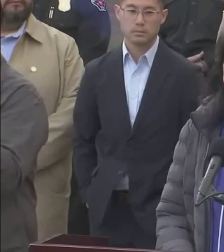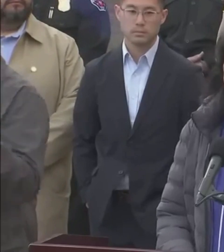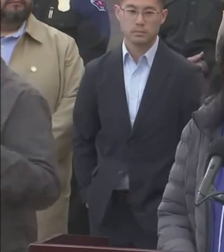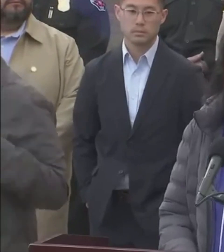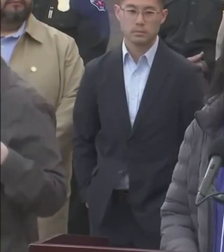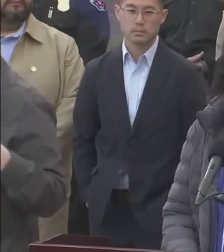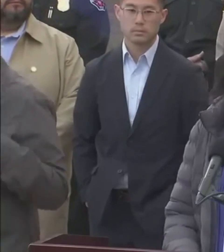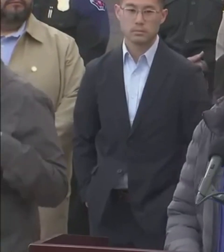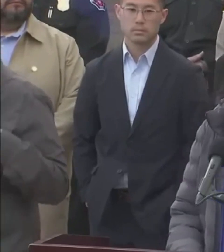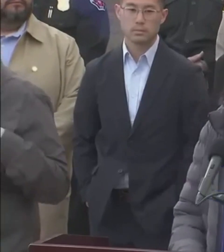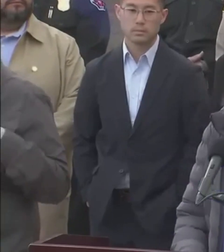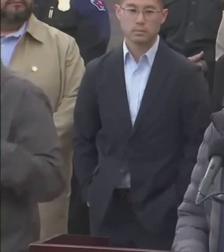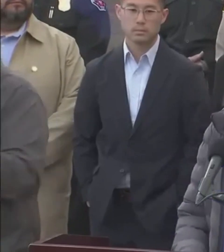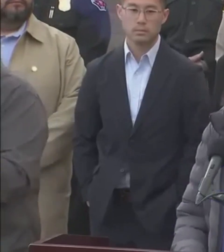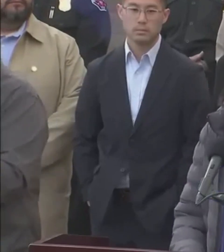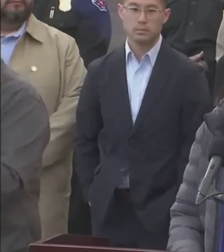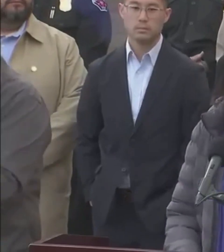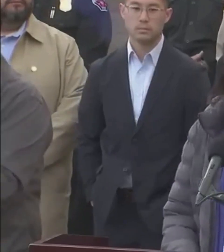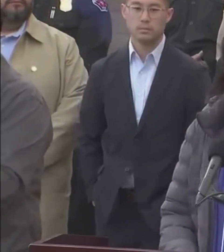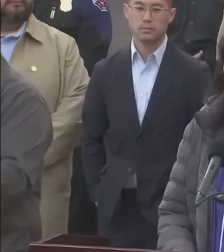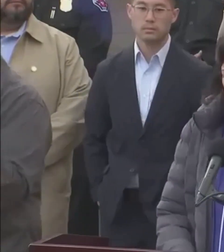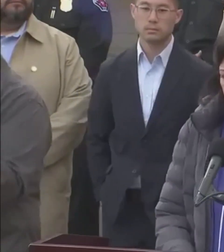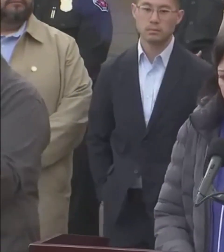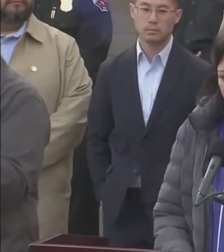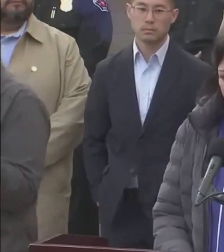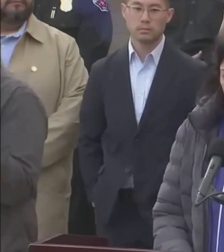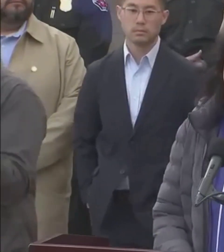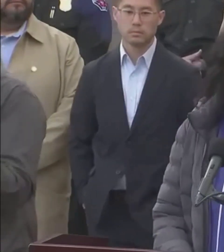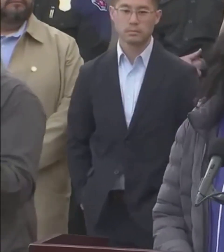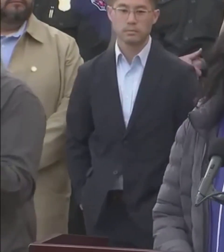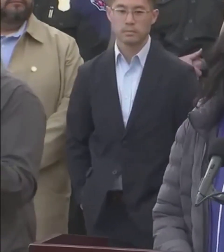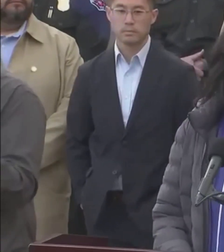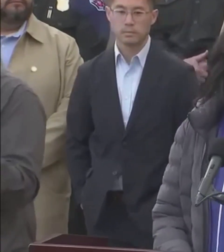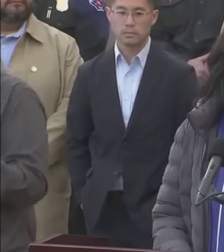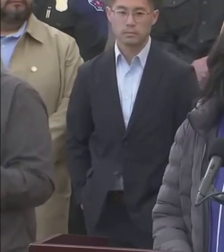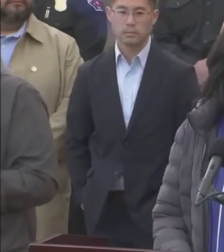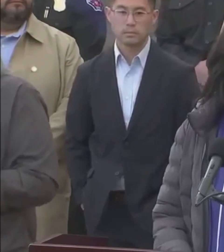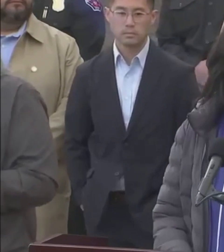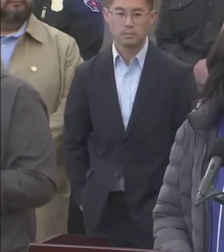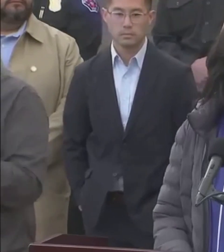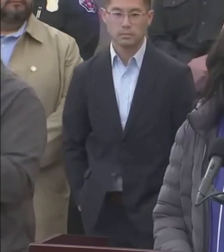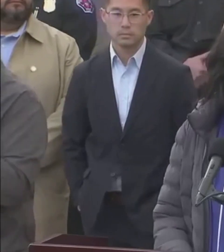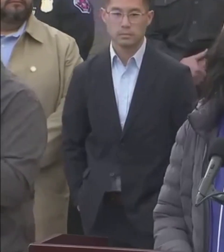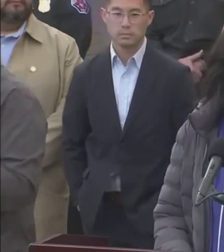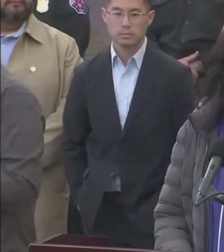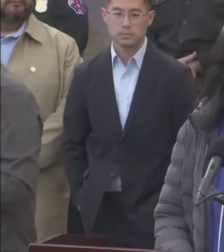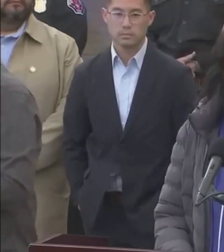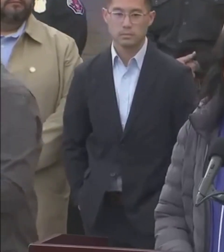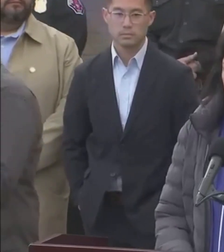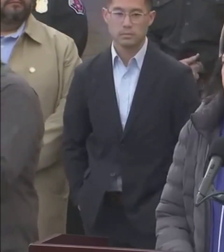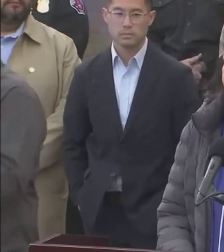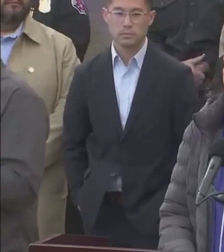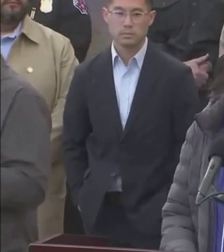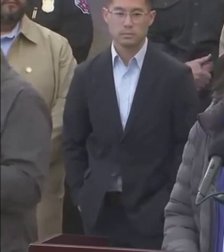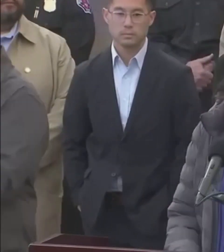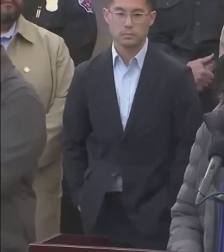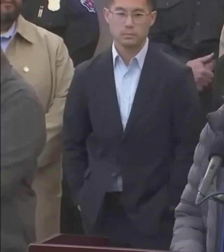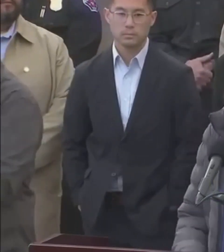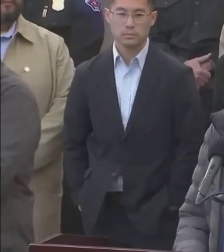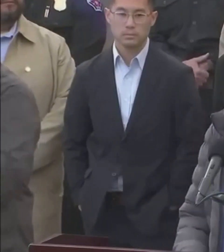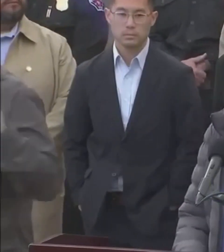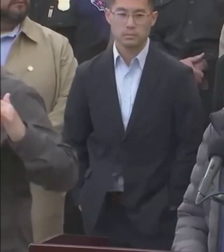Park is home to perhaps of the biggest hashtag AAPI people communities in the country. This is when occupants ought to celebrate with